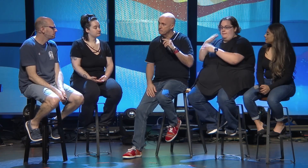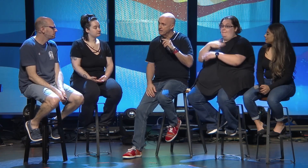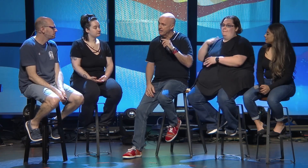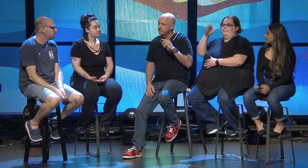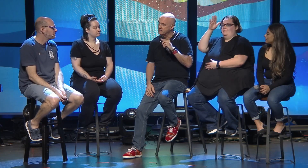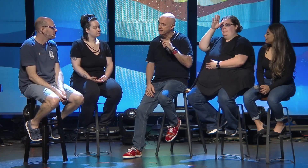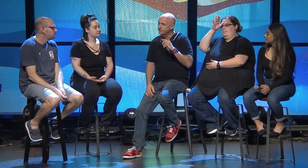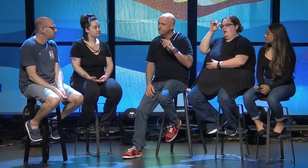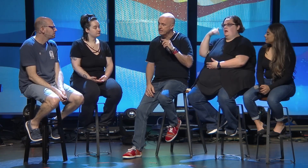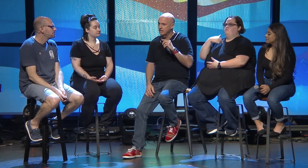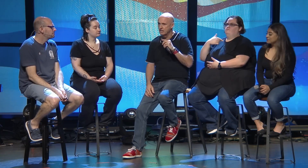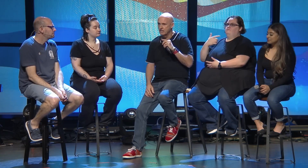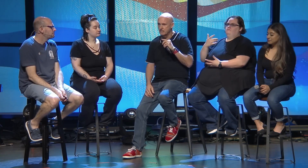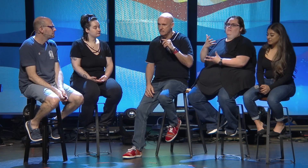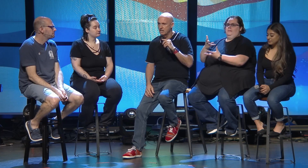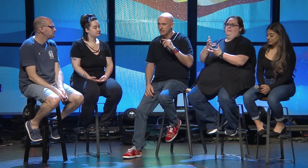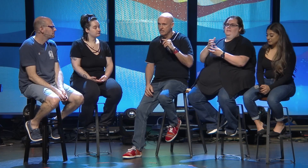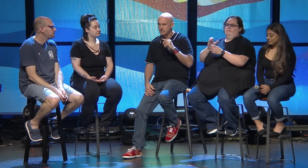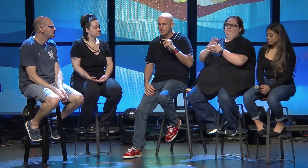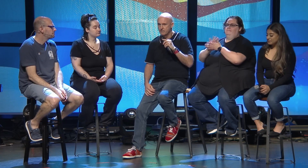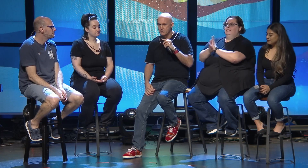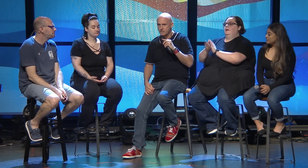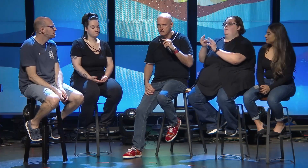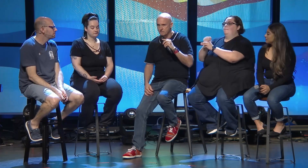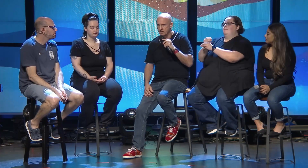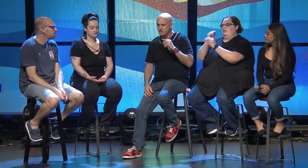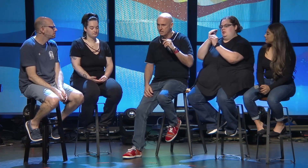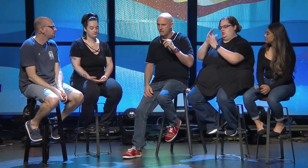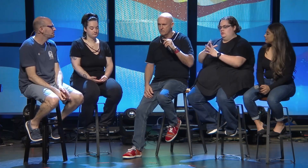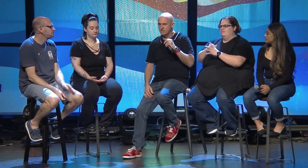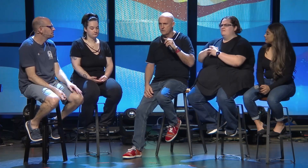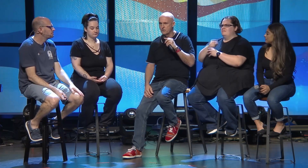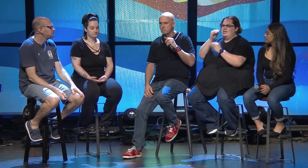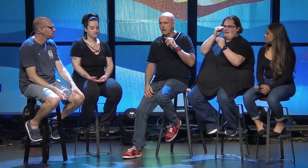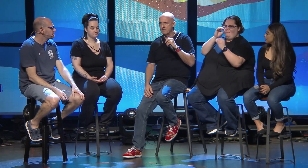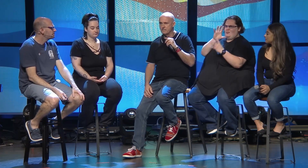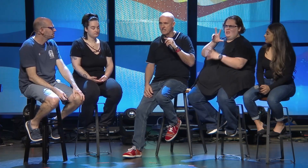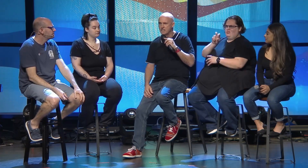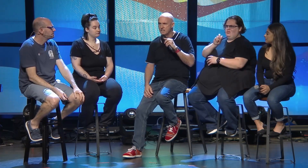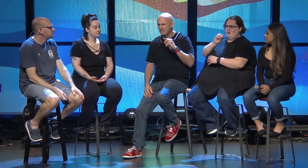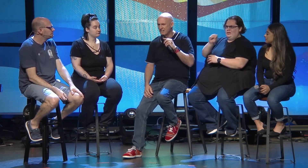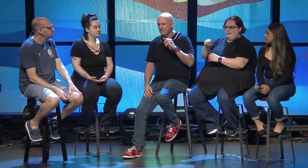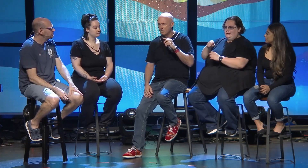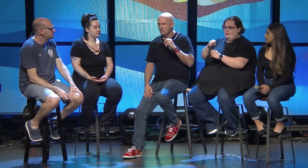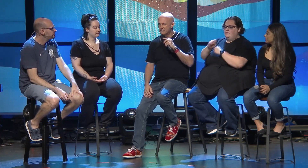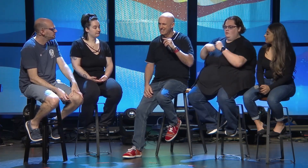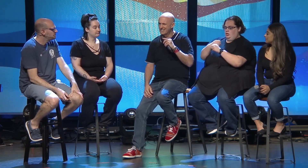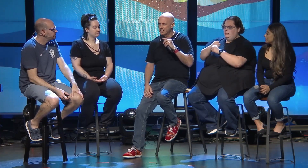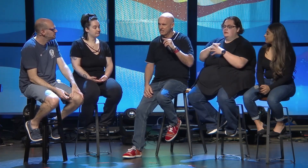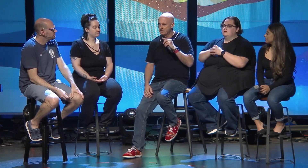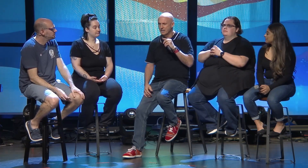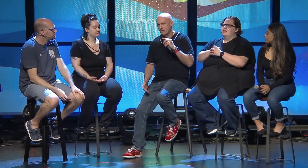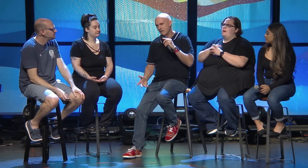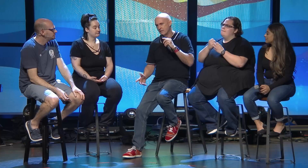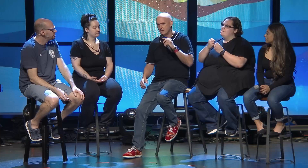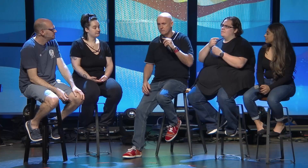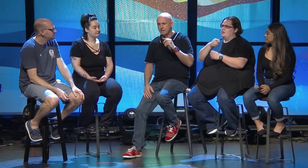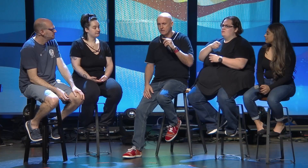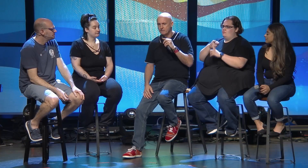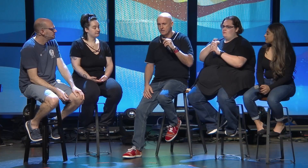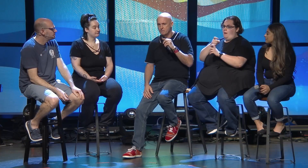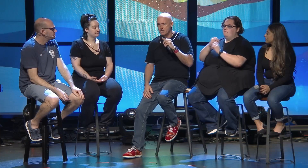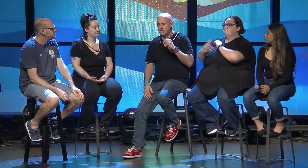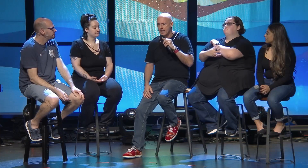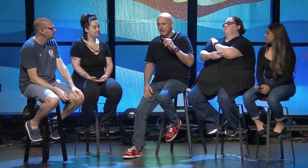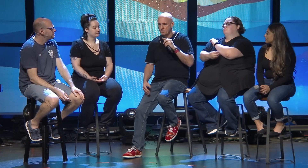be was a math teacher. And he taught, like I said, for 30-some years. He came from extreme poverty, one of 10 kids. My grandfather's a